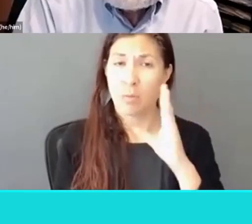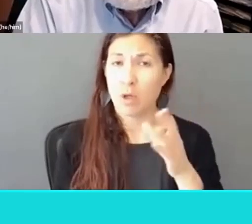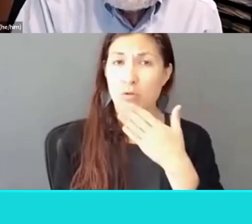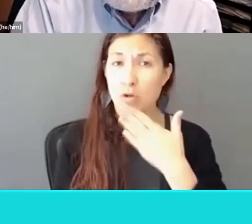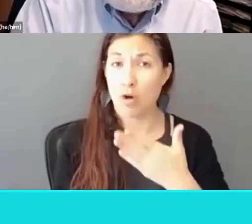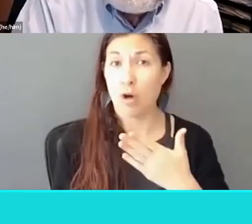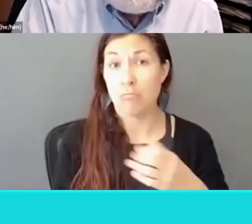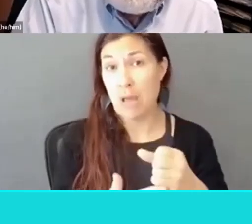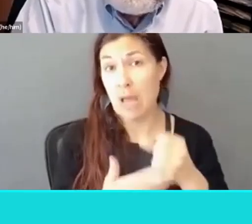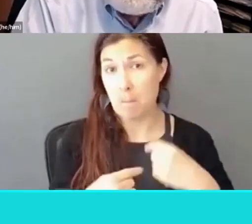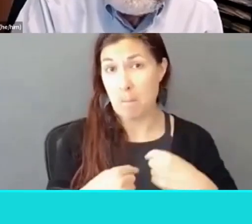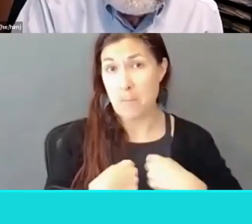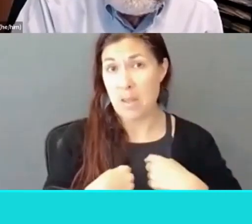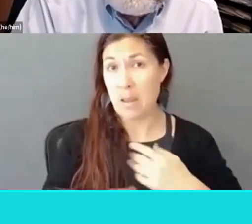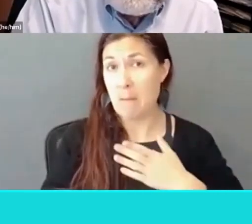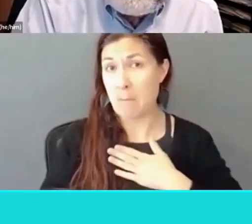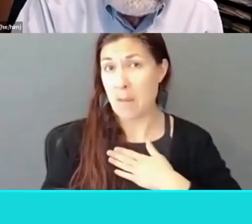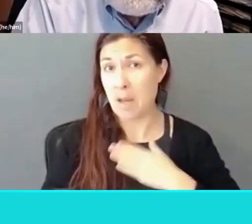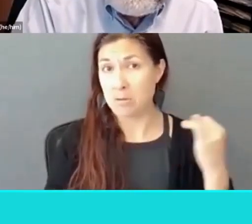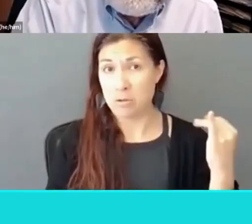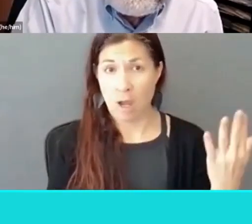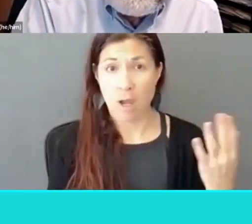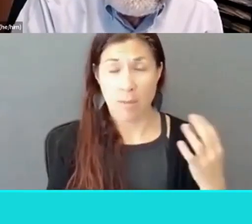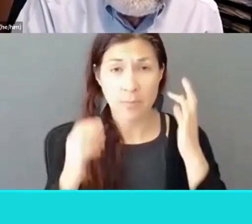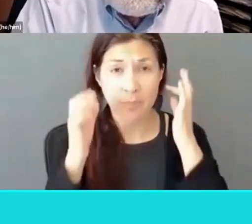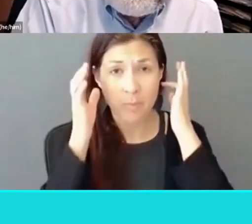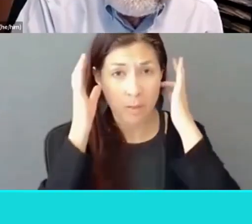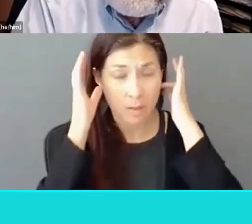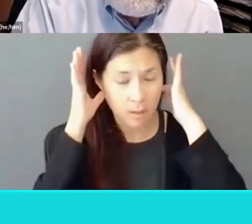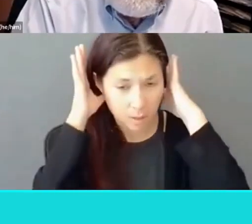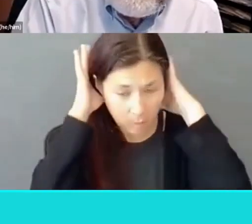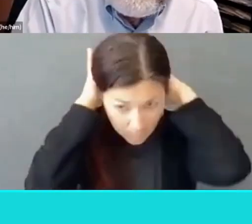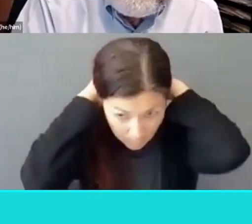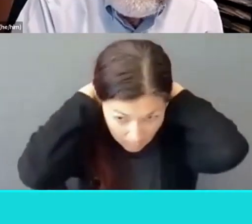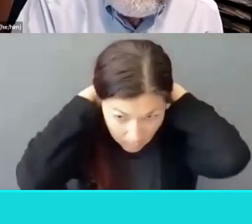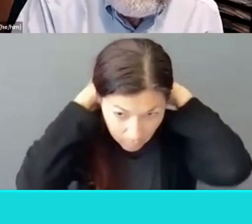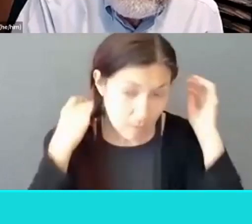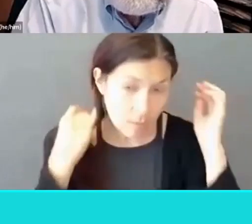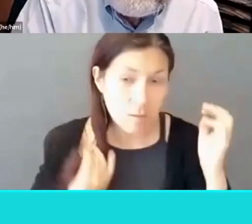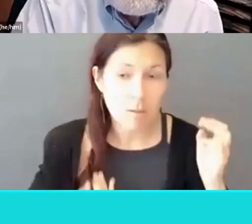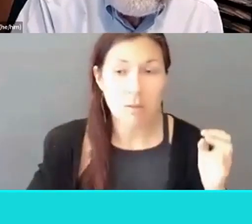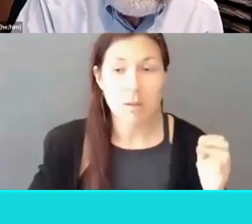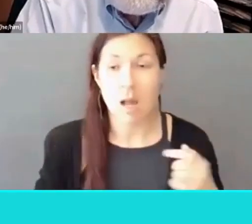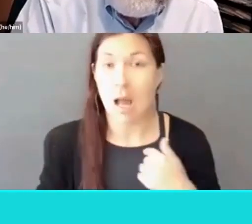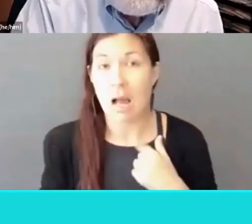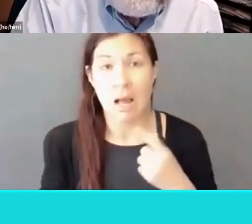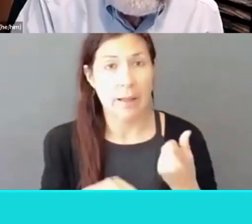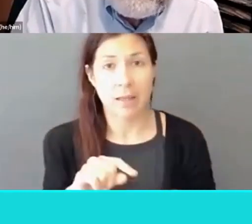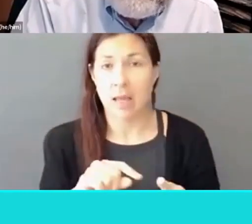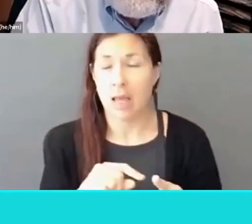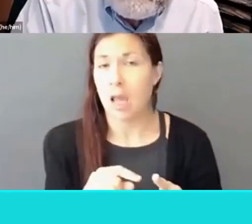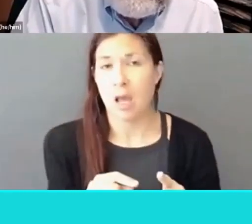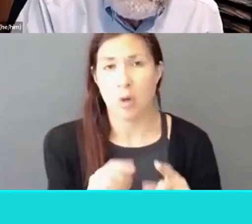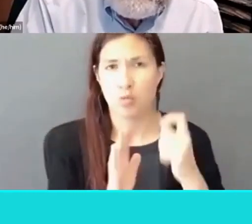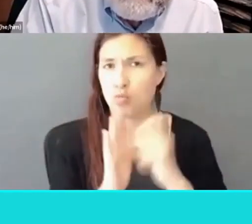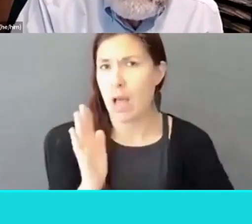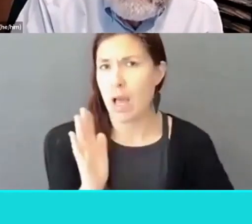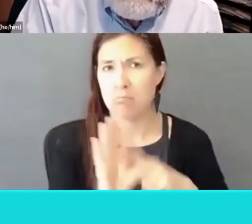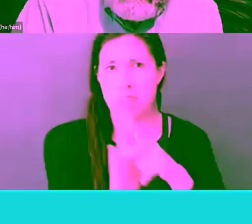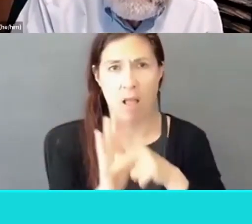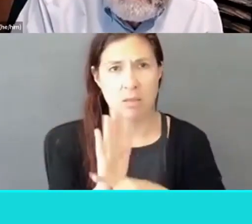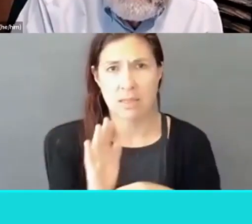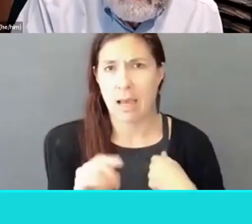SSDI. With the caveat that I'm not a disability lawyer. I'm not a lawyer of